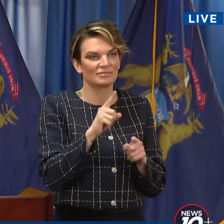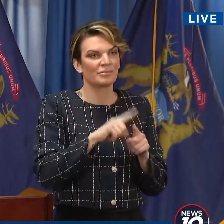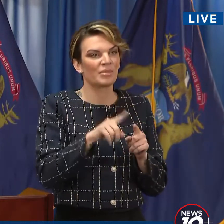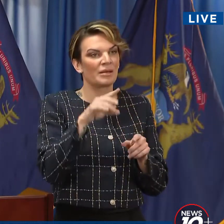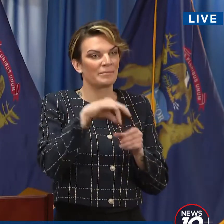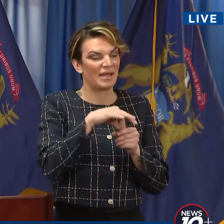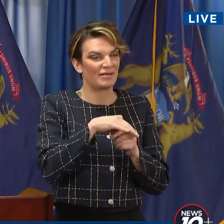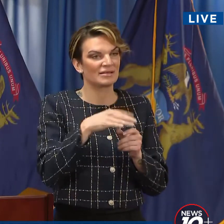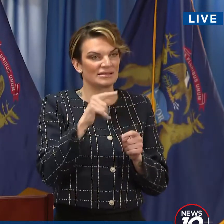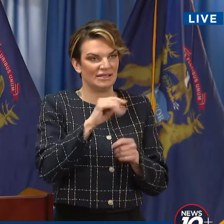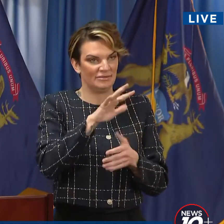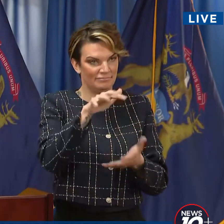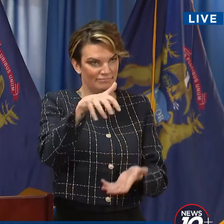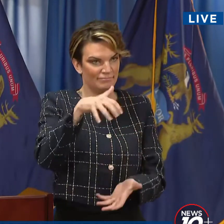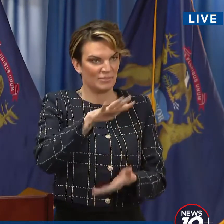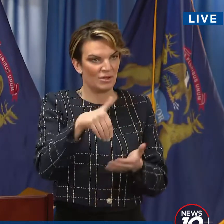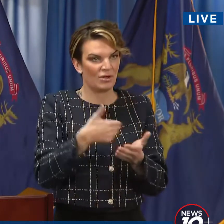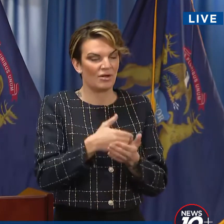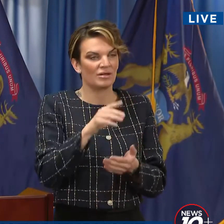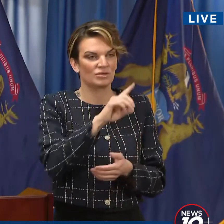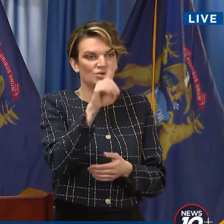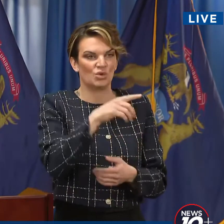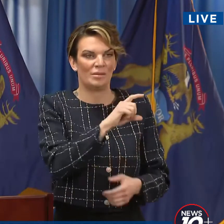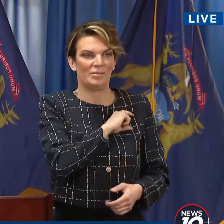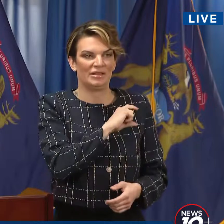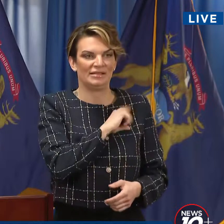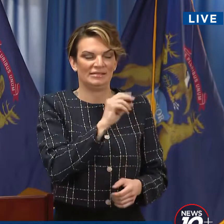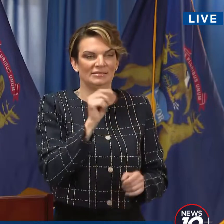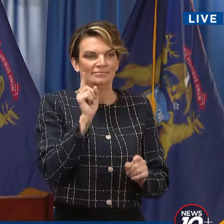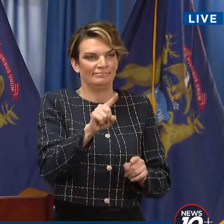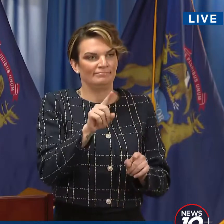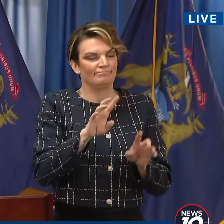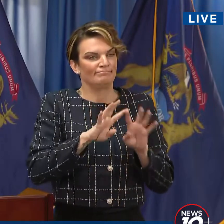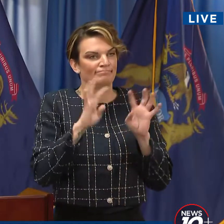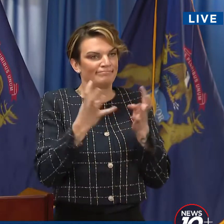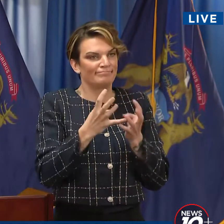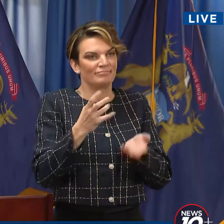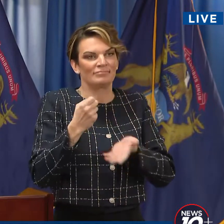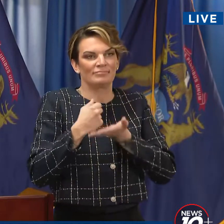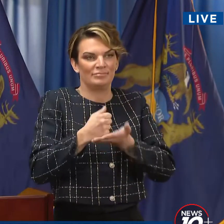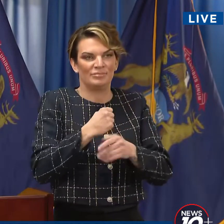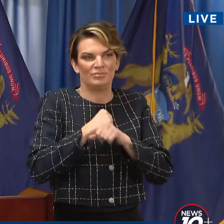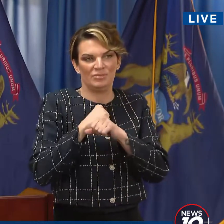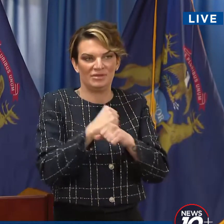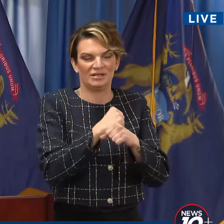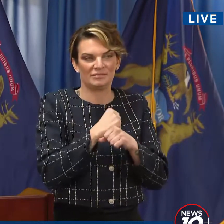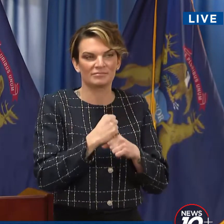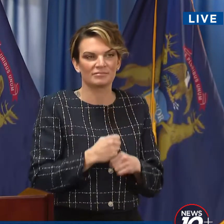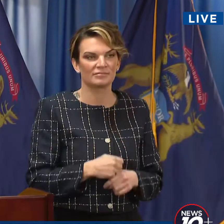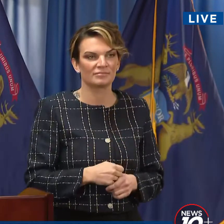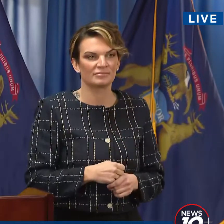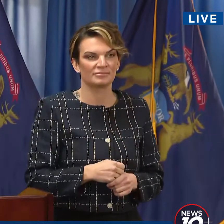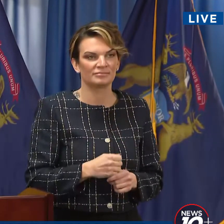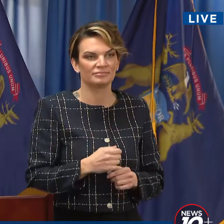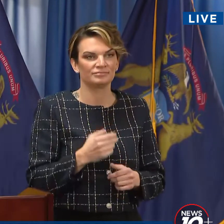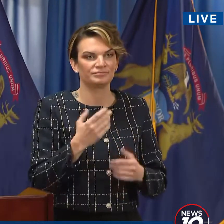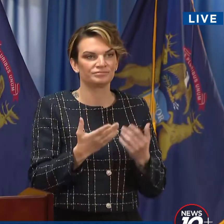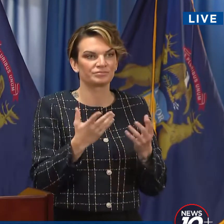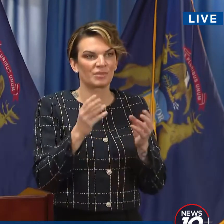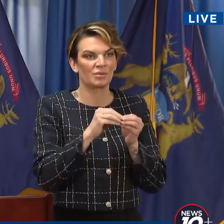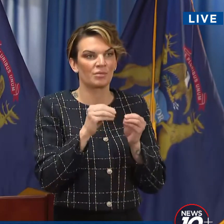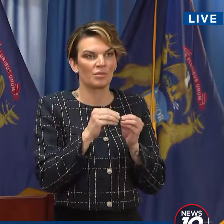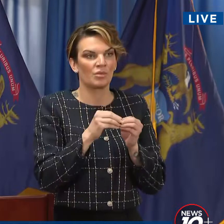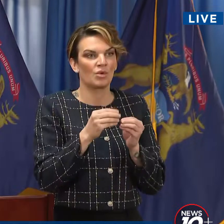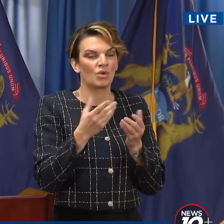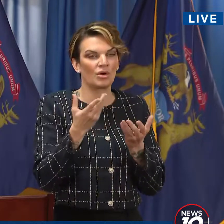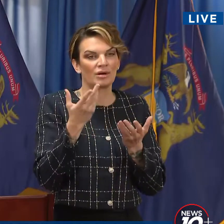accounted for. The Detroit Police Department was on the scene to secure everything. And, to the extent that there may be more circulating